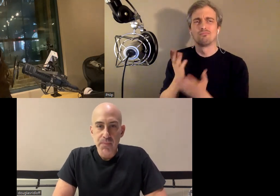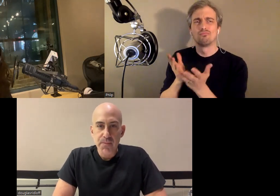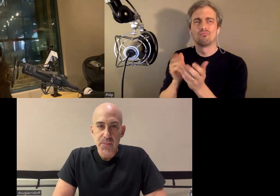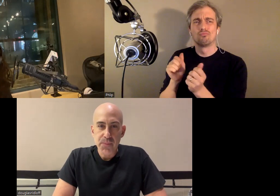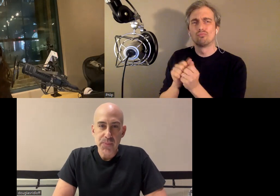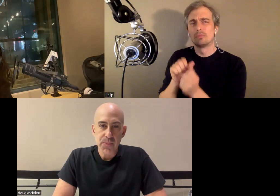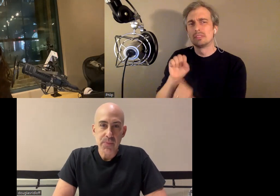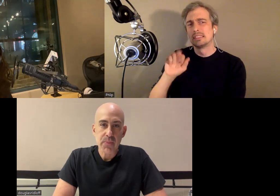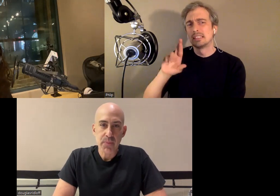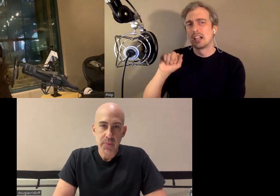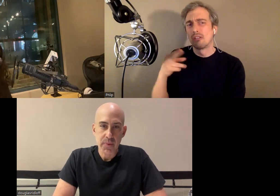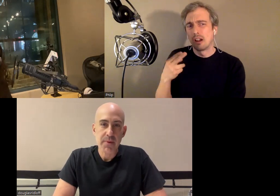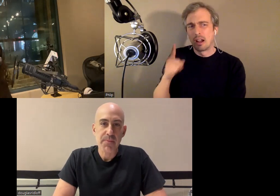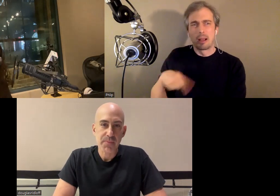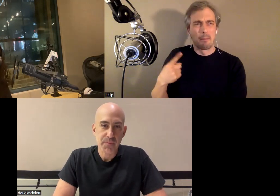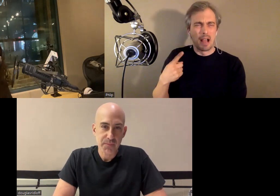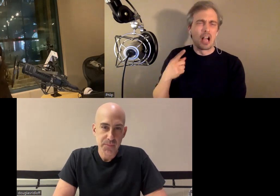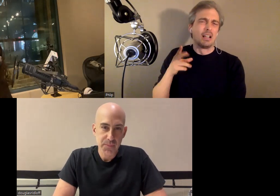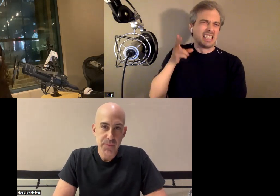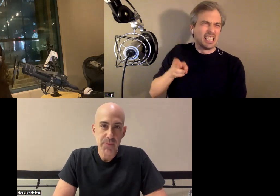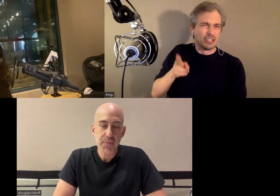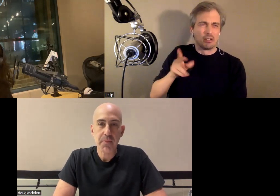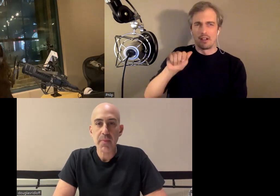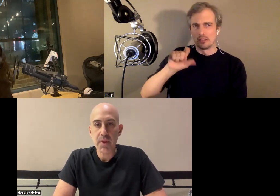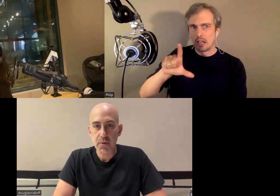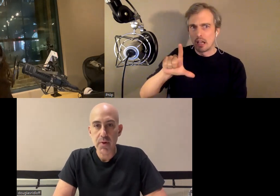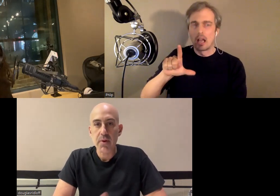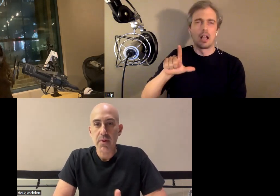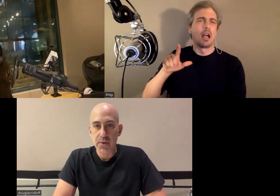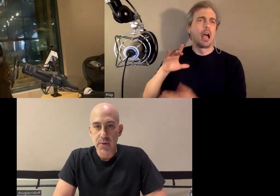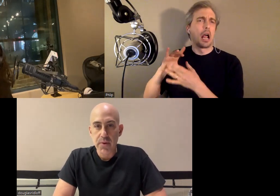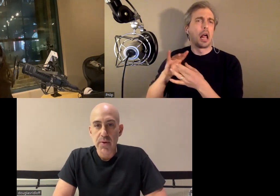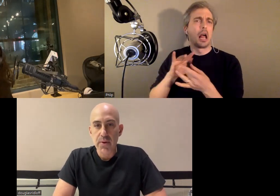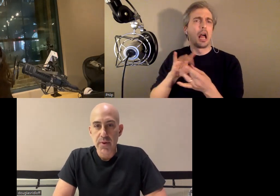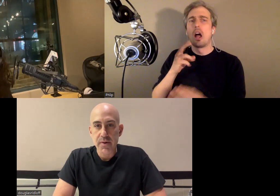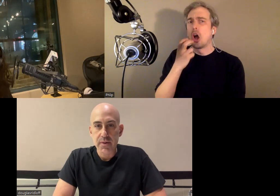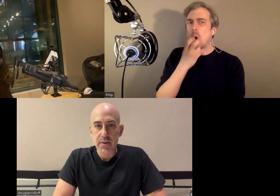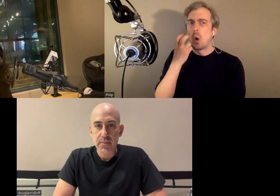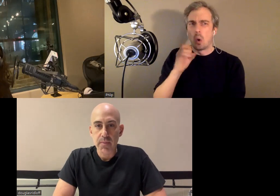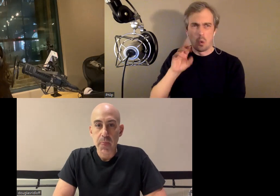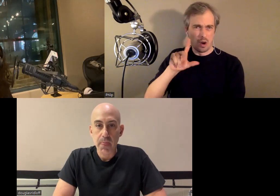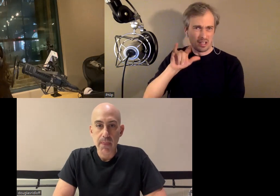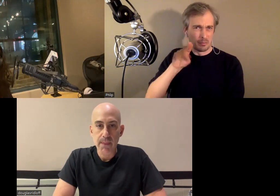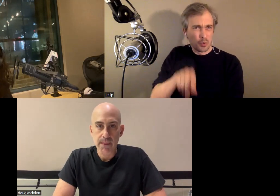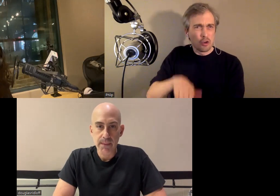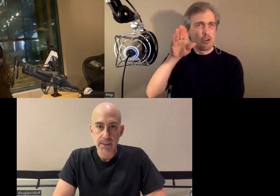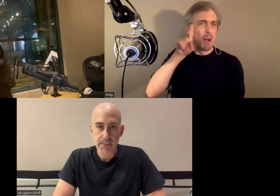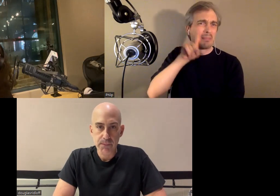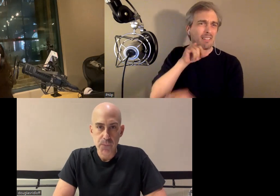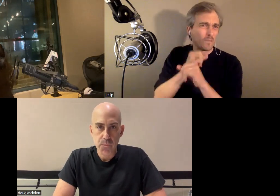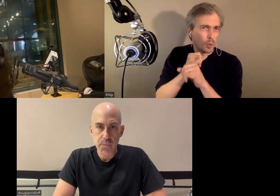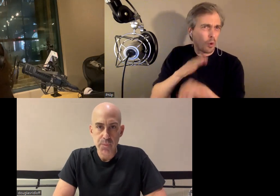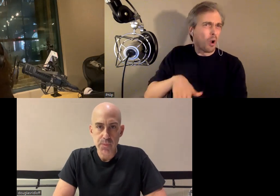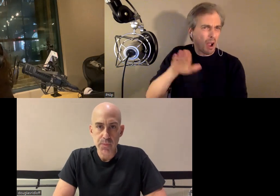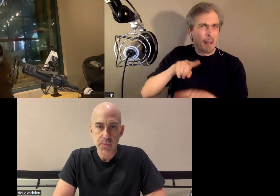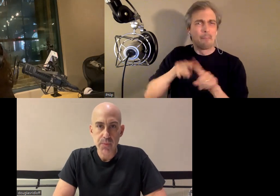and the threads of oralism. You went to a deaf school growing up, but it was one with an oral philosophy. What did that mean